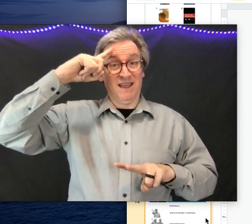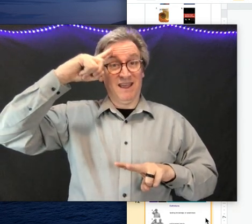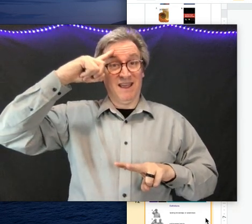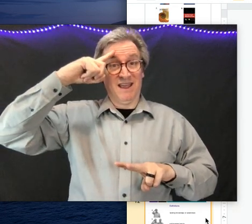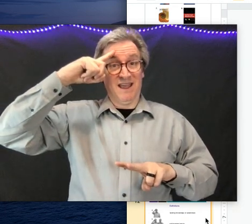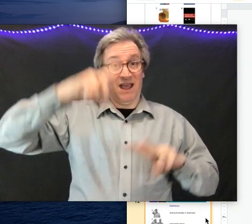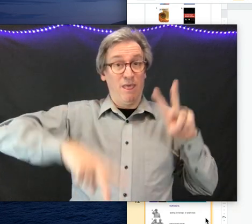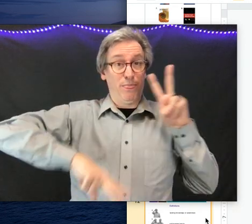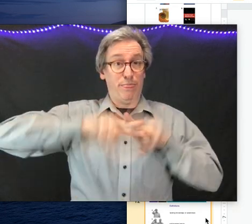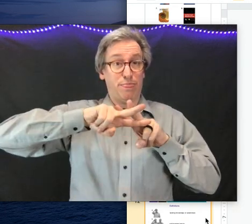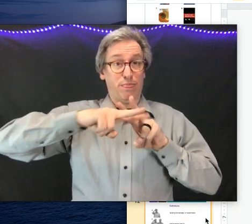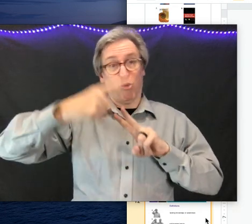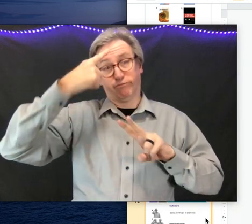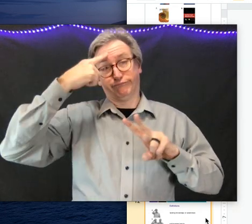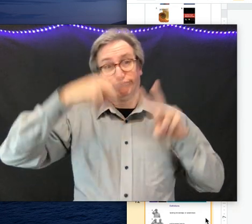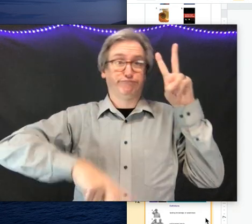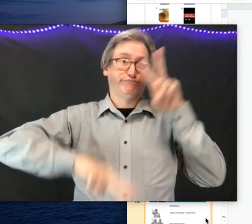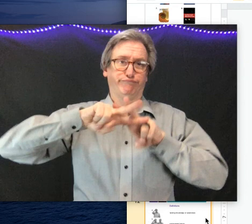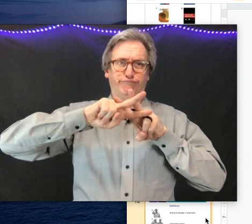think.